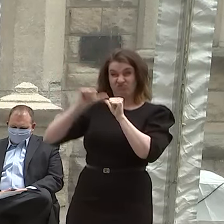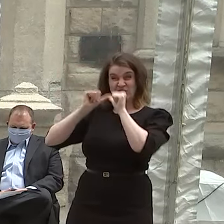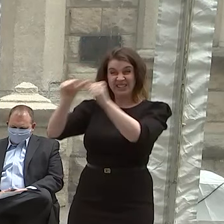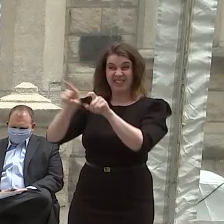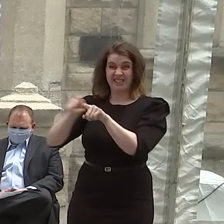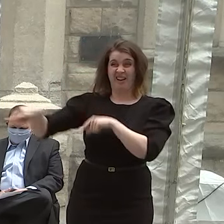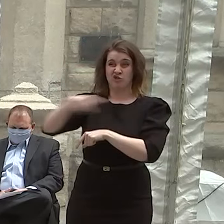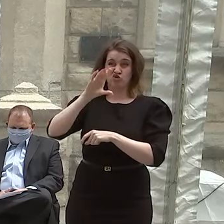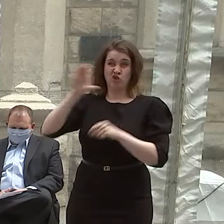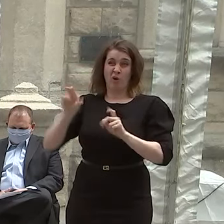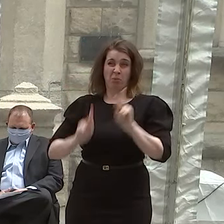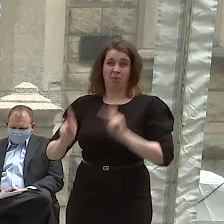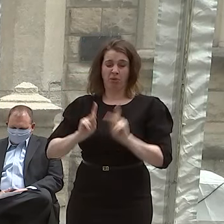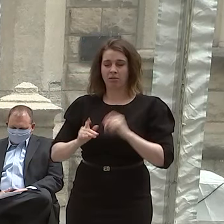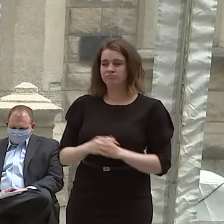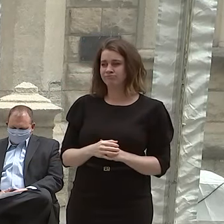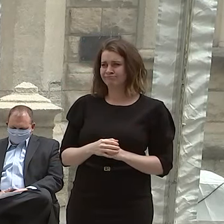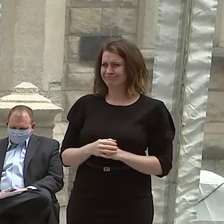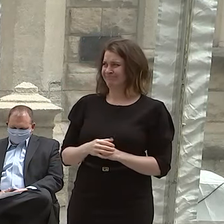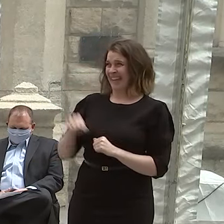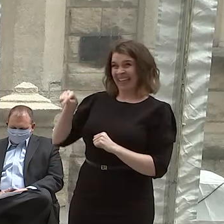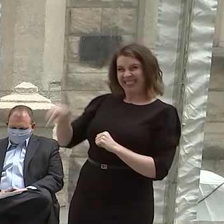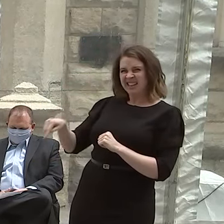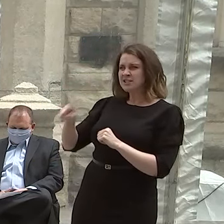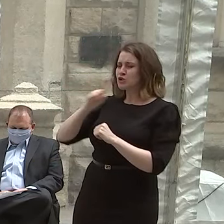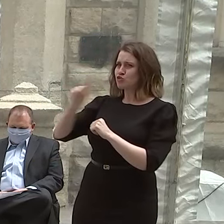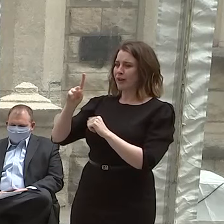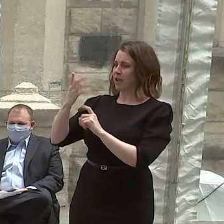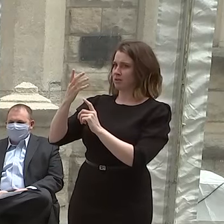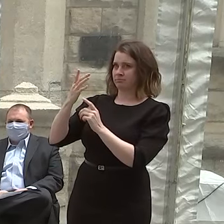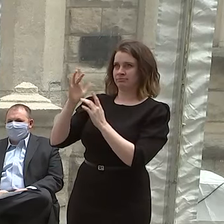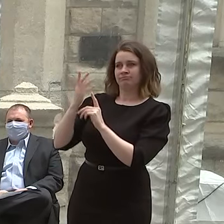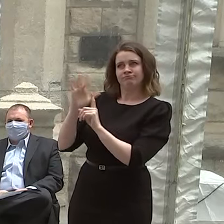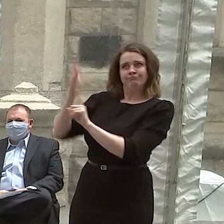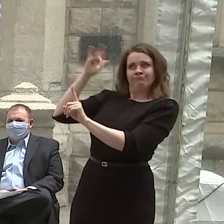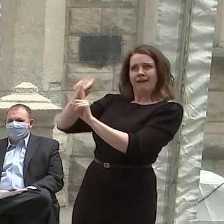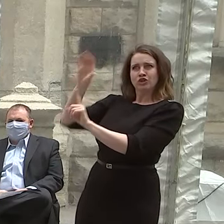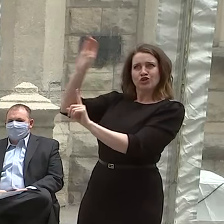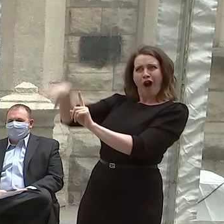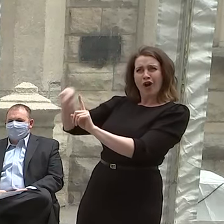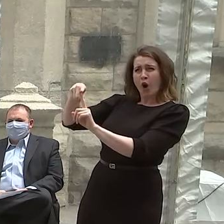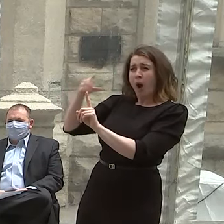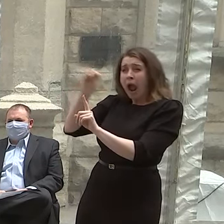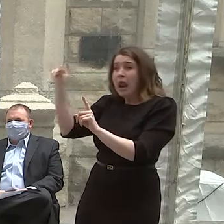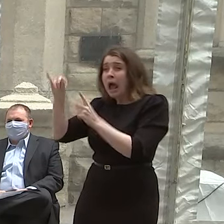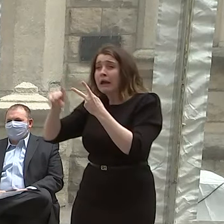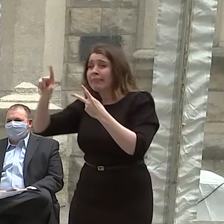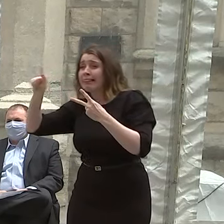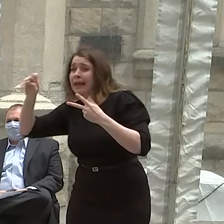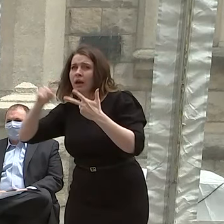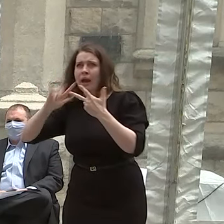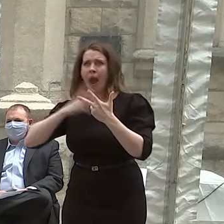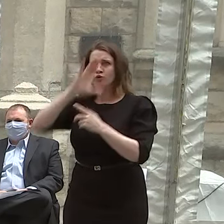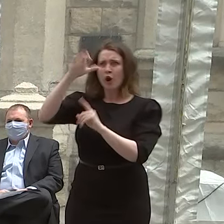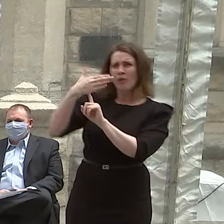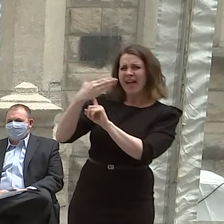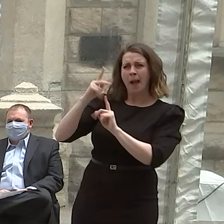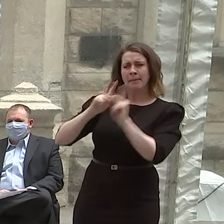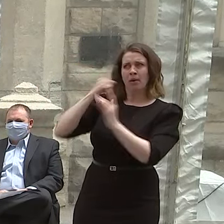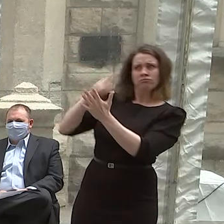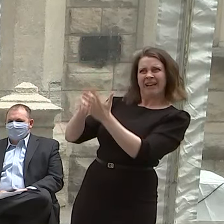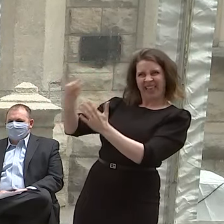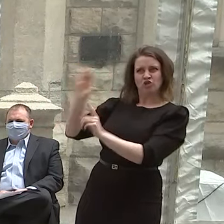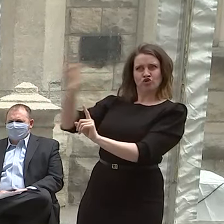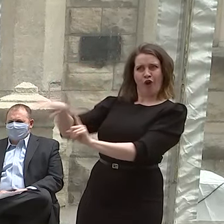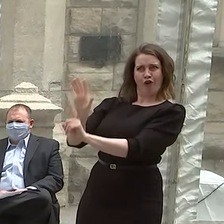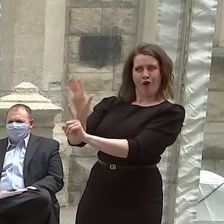people. This place is as much an icon of ourselves as our lake and our flag. And just as our city has been